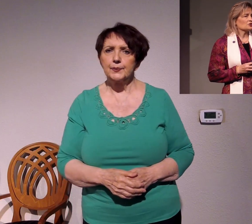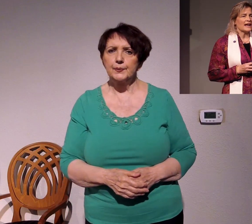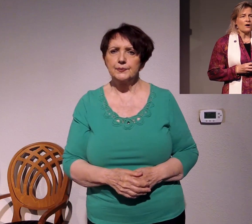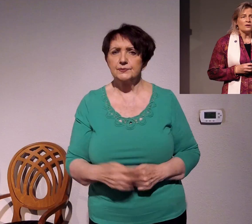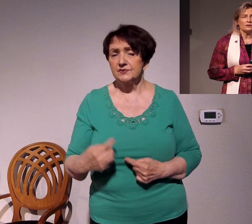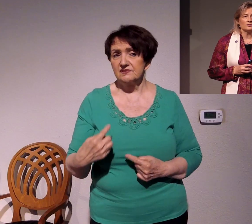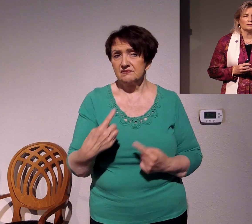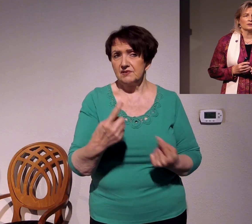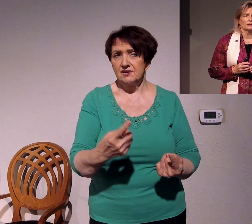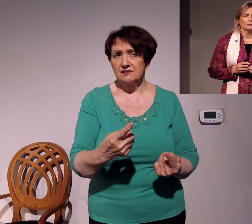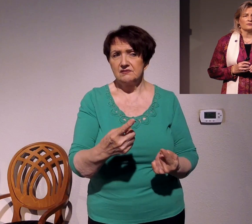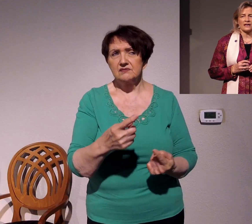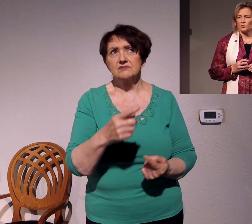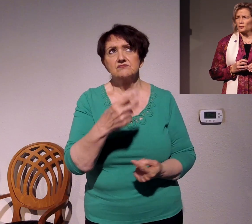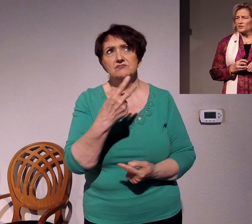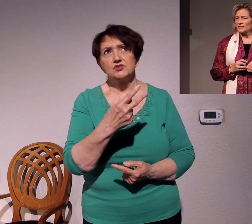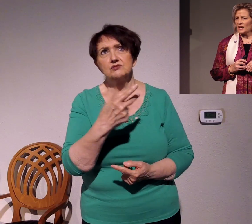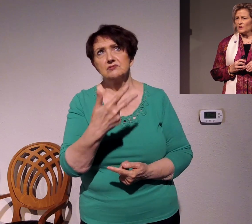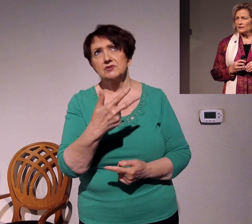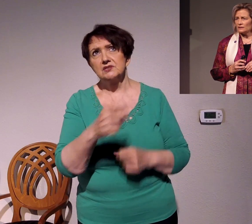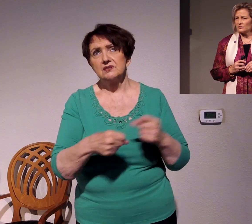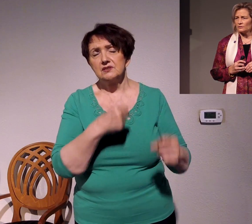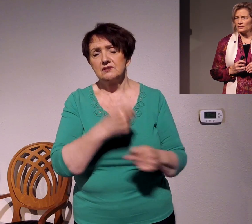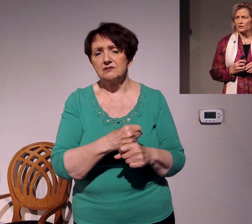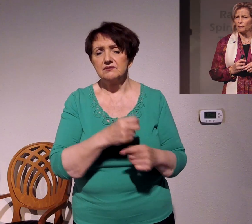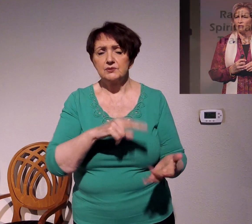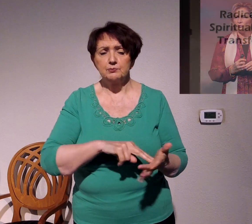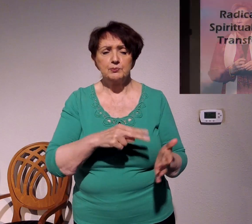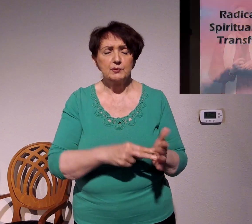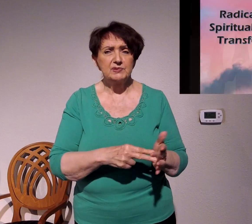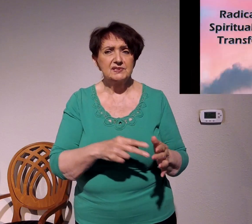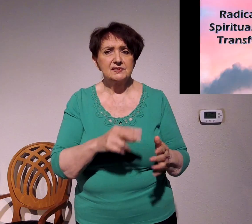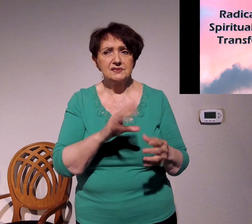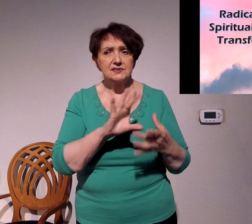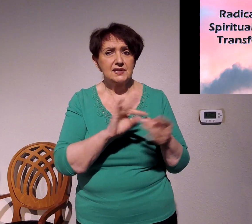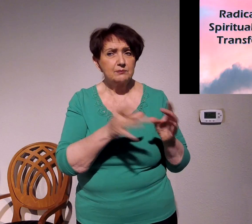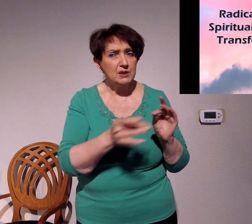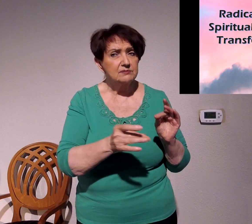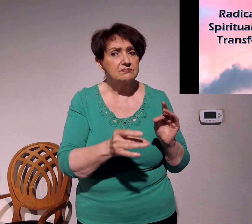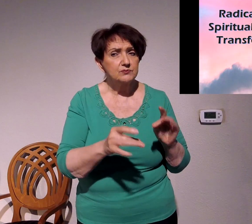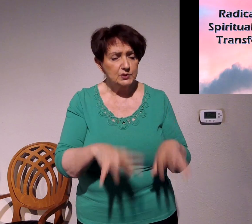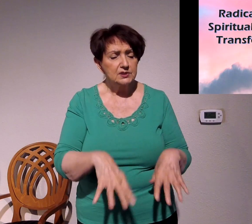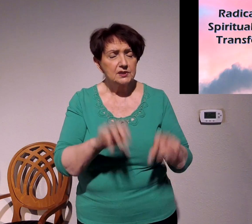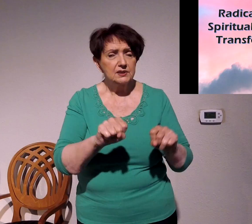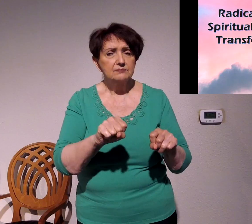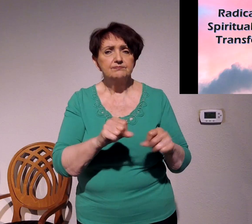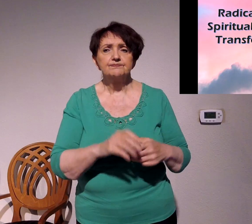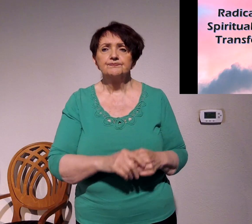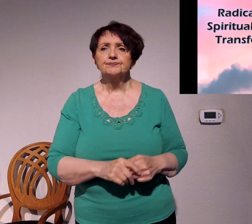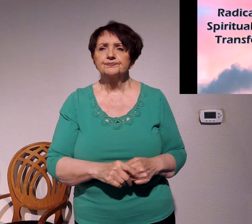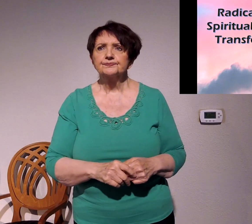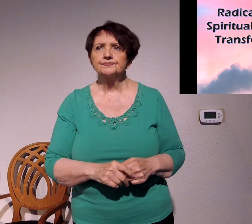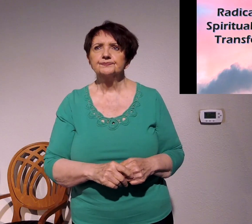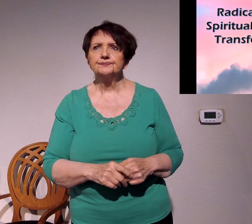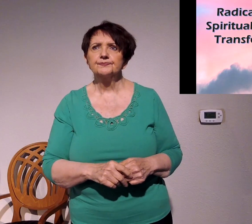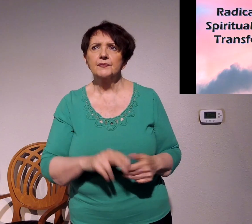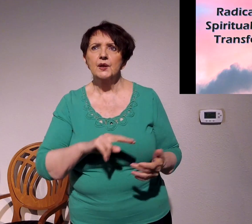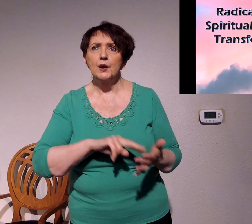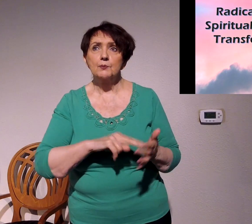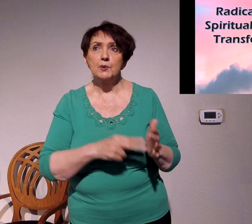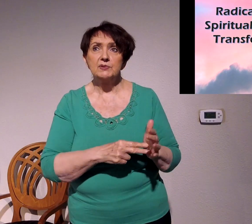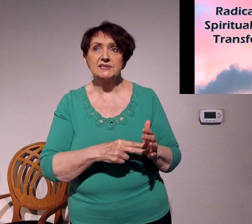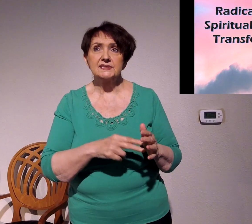2-3 years now, we've had a purpose statement. We took up a new purpose statement. This is our purpose